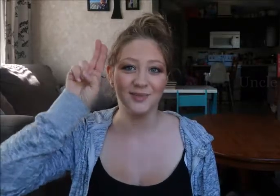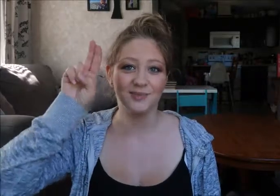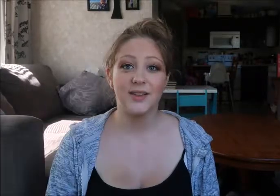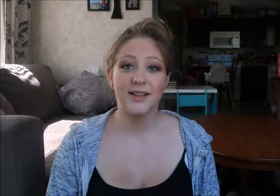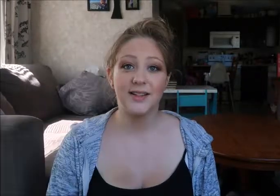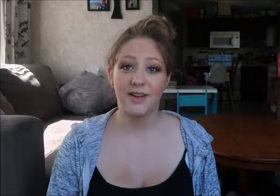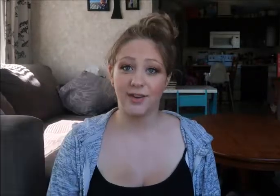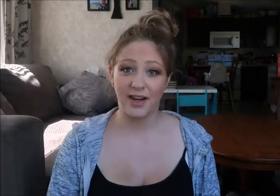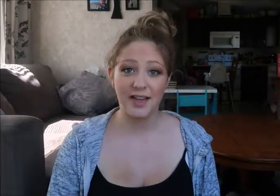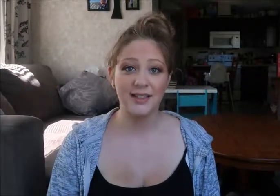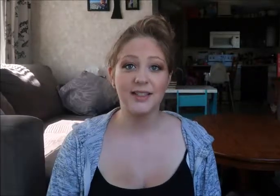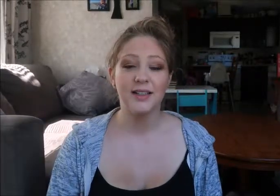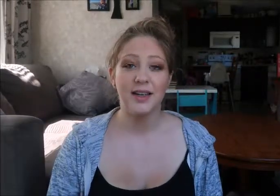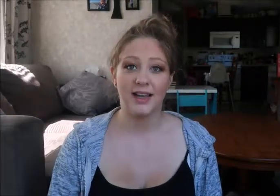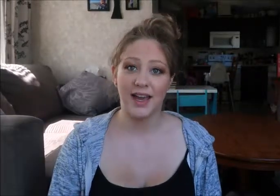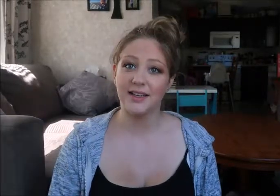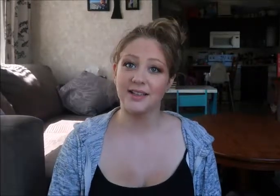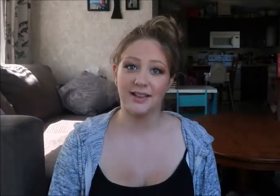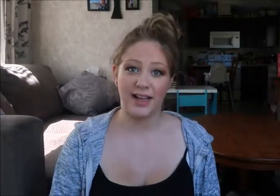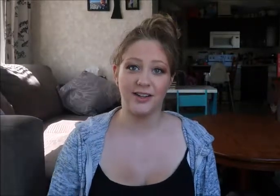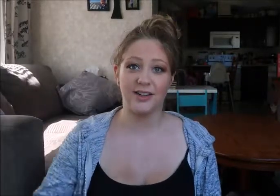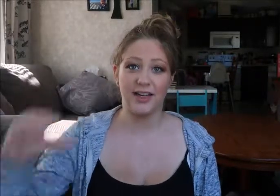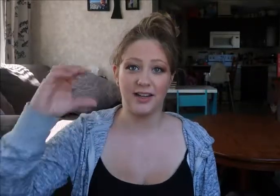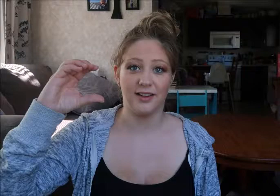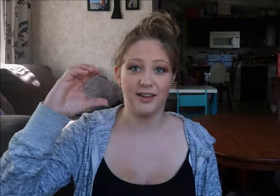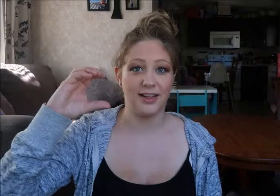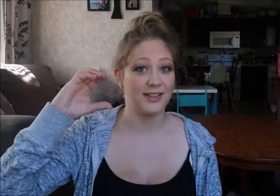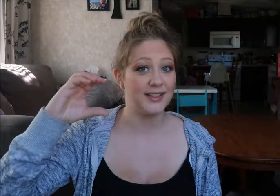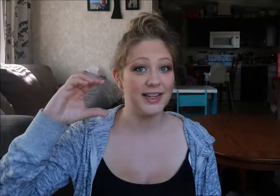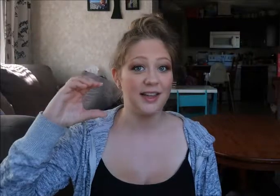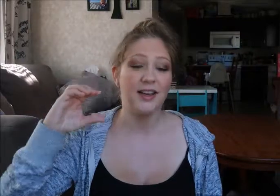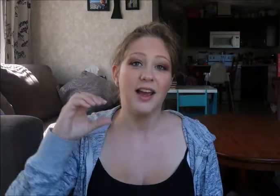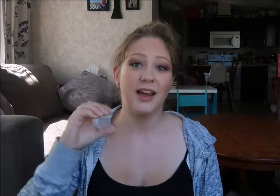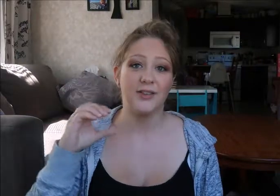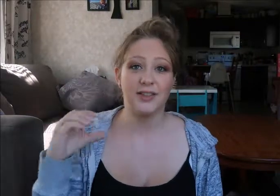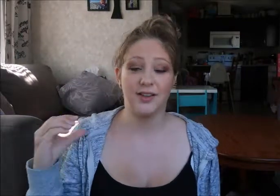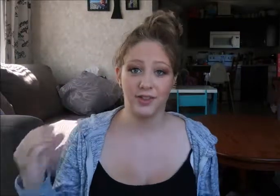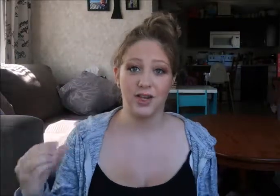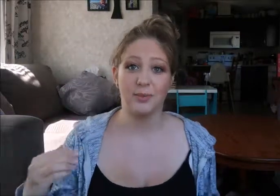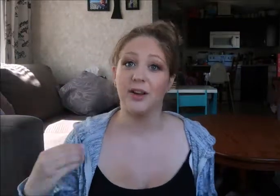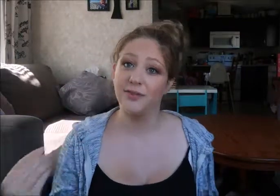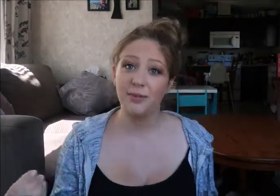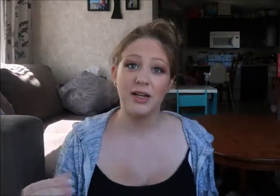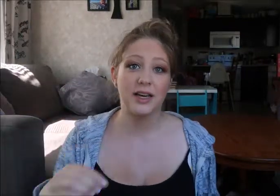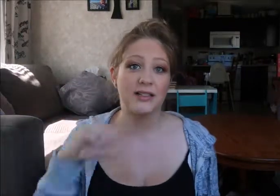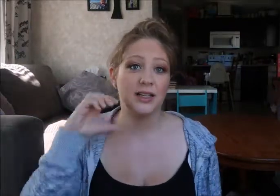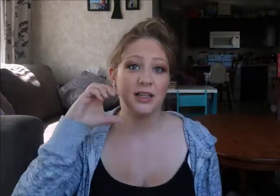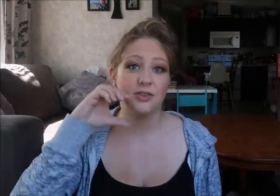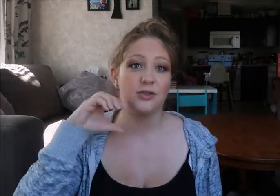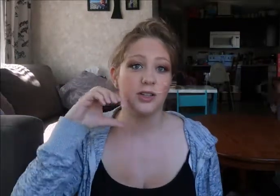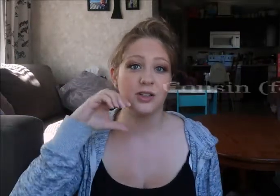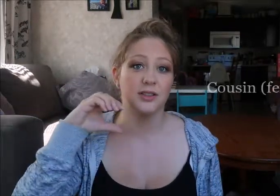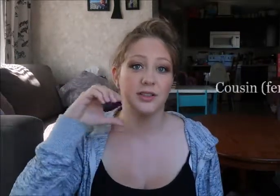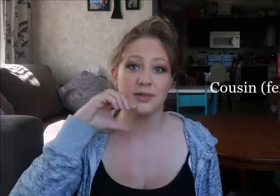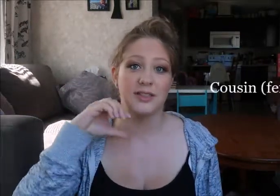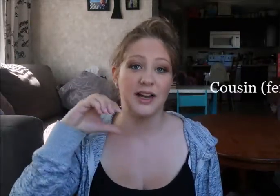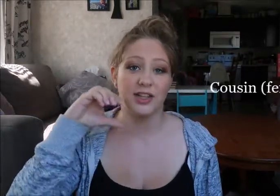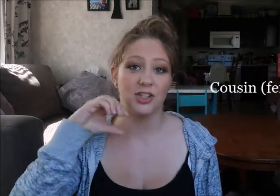So then the sign for cousin, again, is a letter. You take the letter C, and if you're talking about a female cousin, you do circles beside your